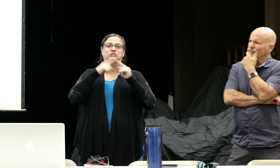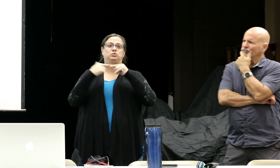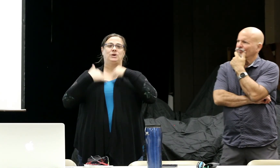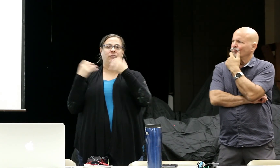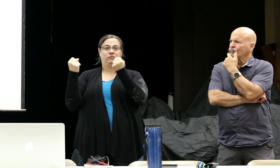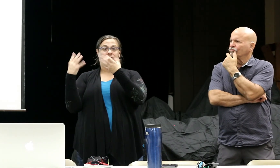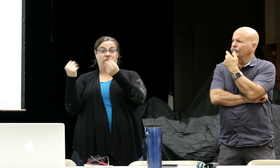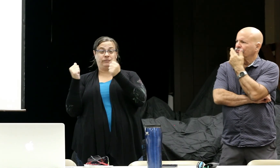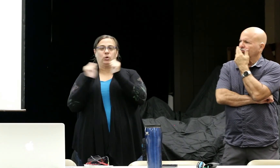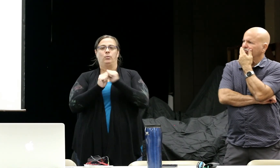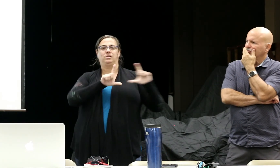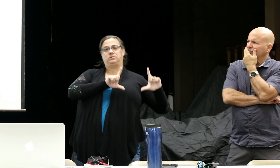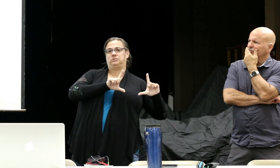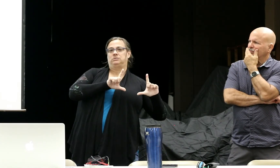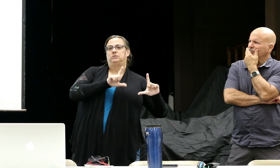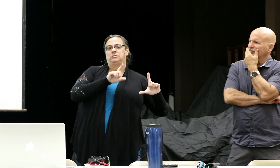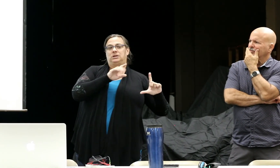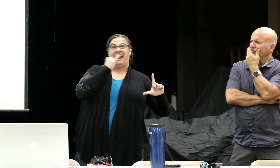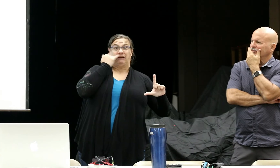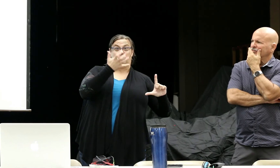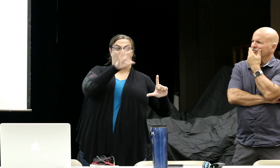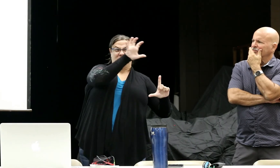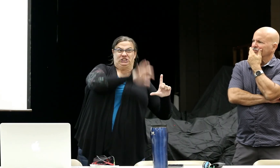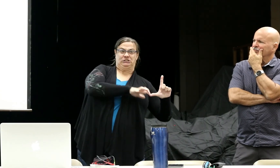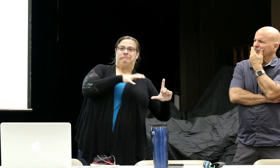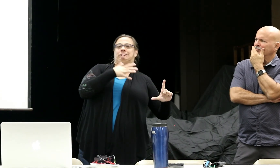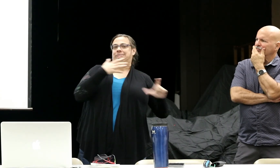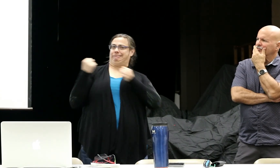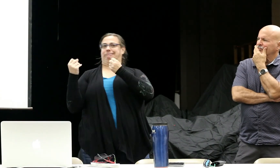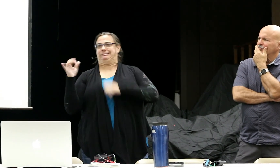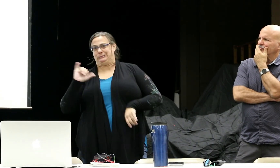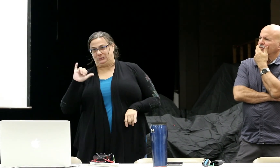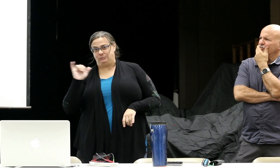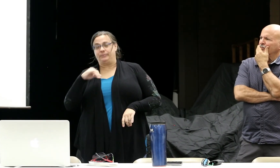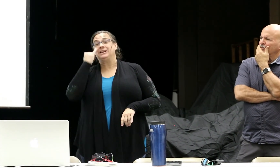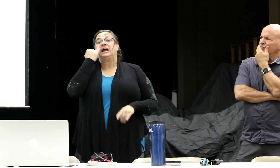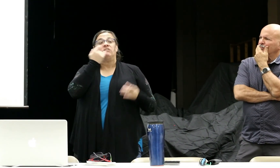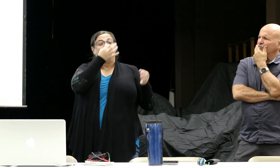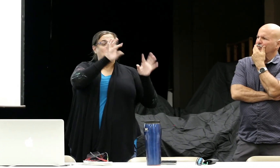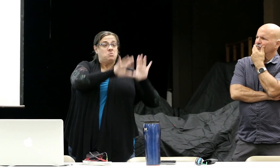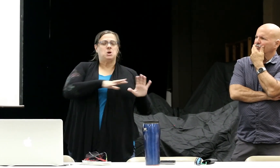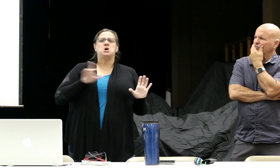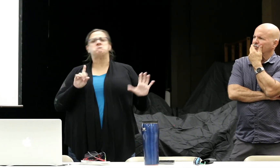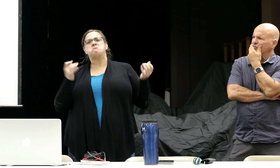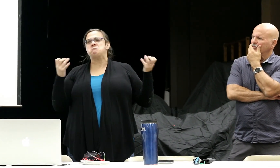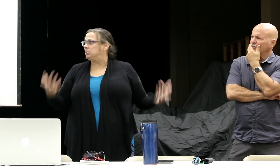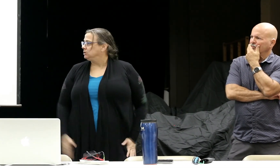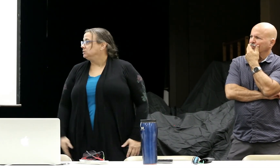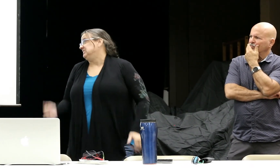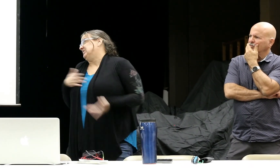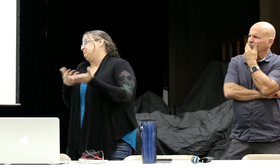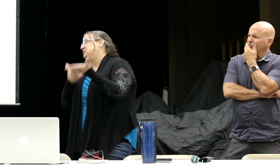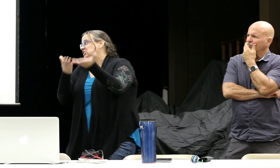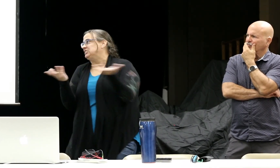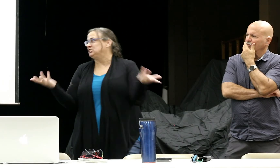figured, if we go around and just try to reach as many people as possible, that we can, do our part to spread education. So thank you